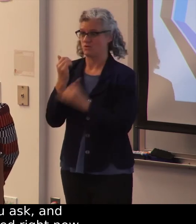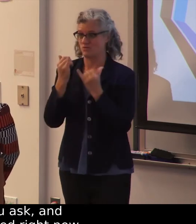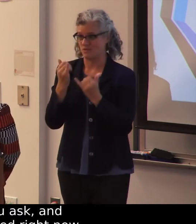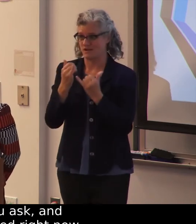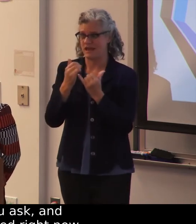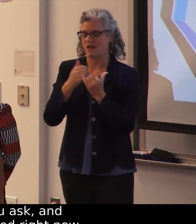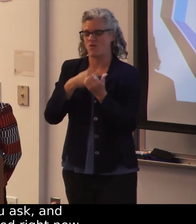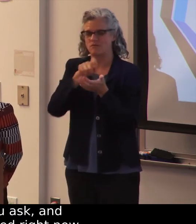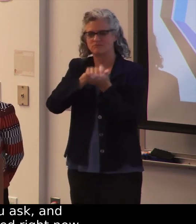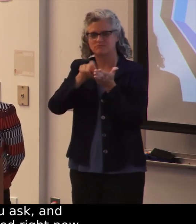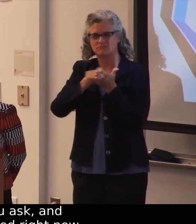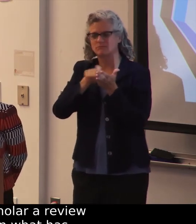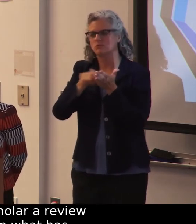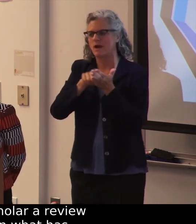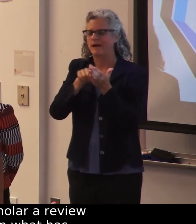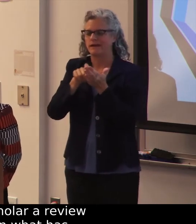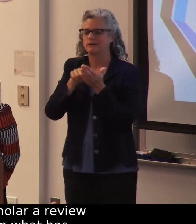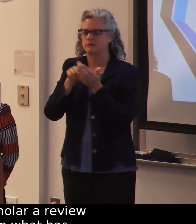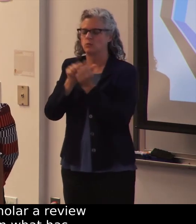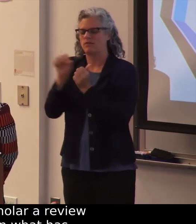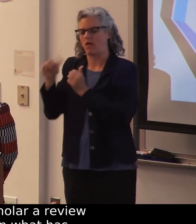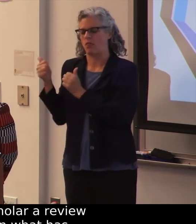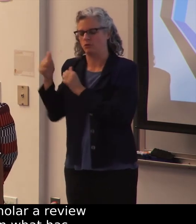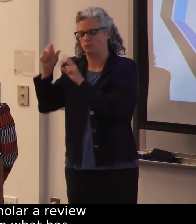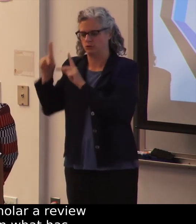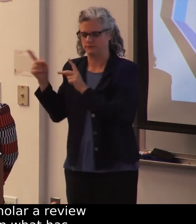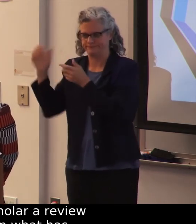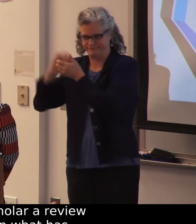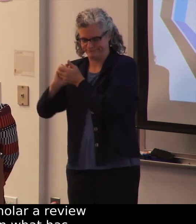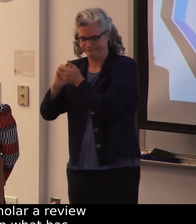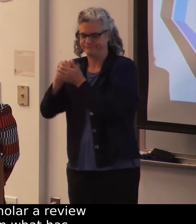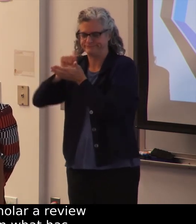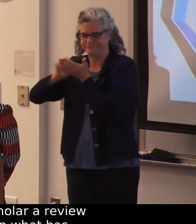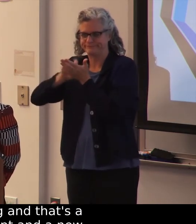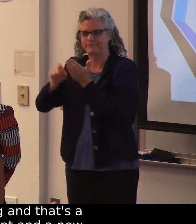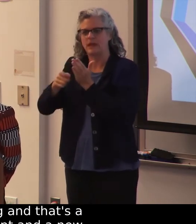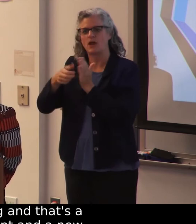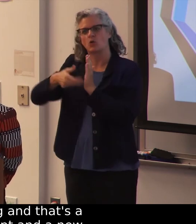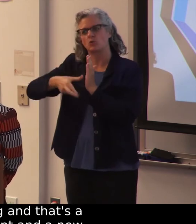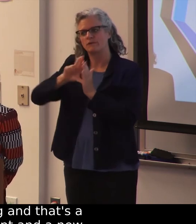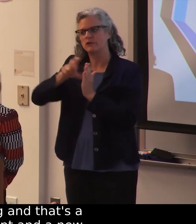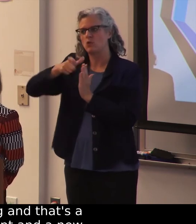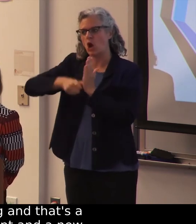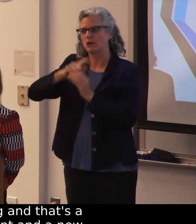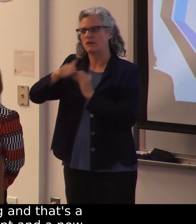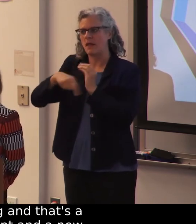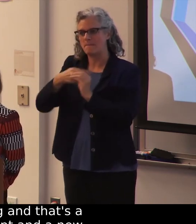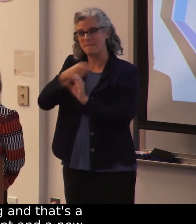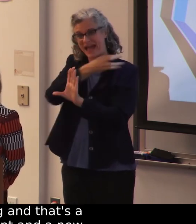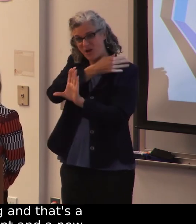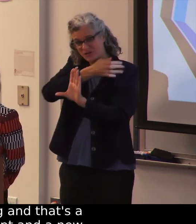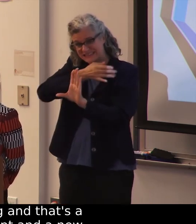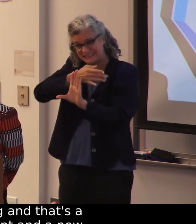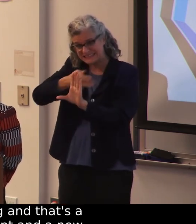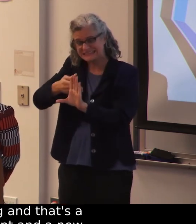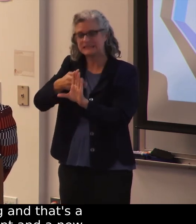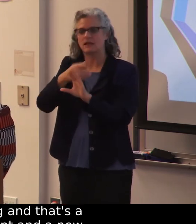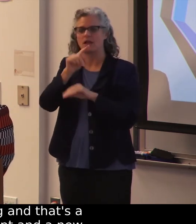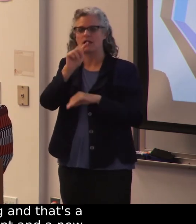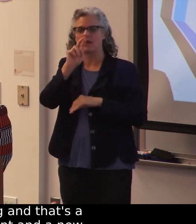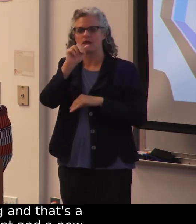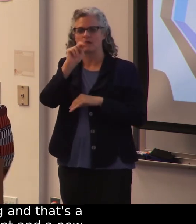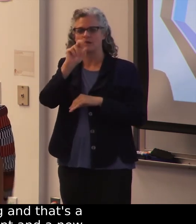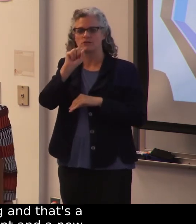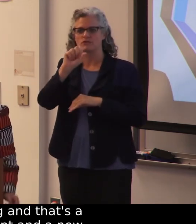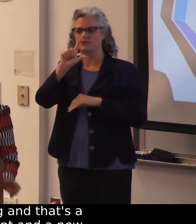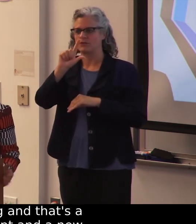in writing with another scholar a review article on what has been written on translanguaging, right? And